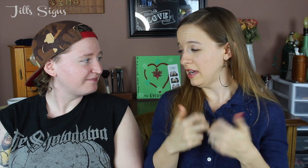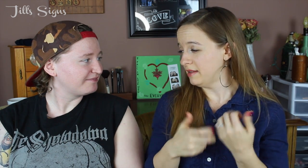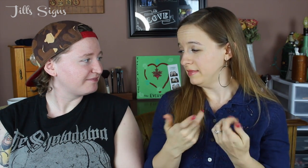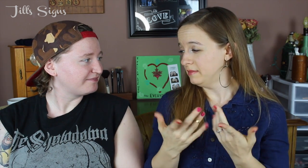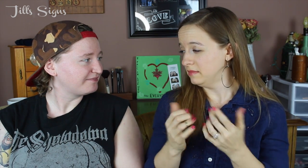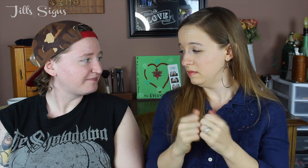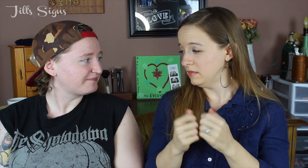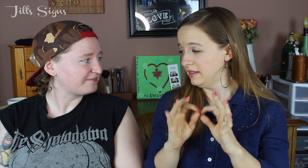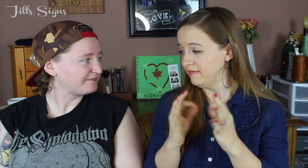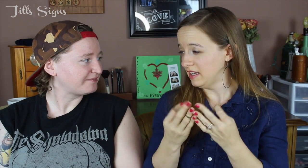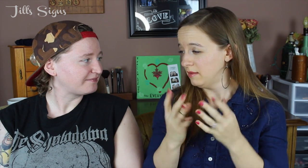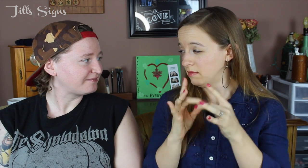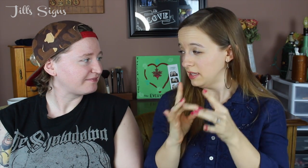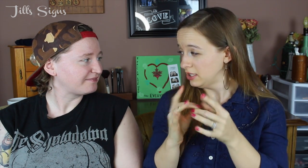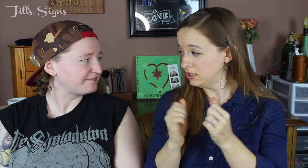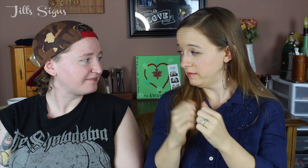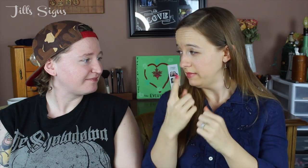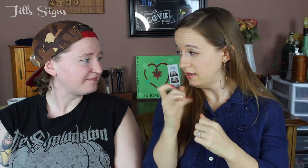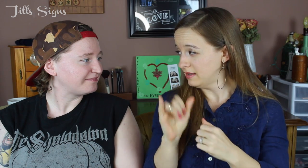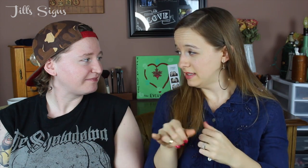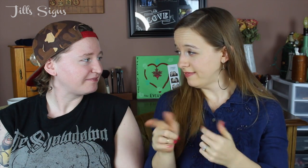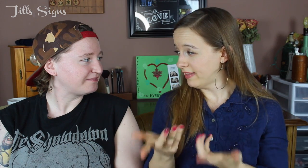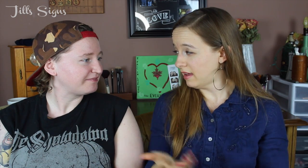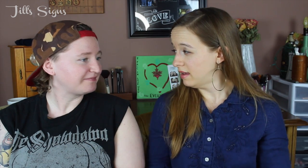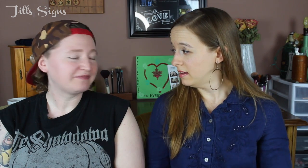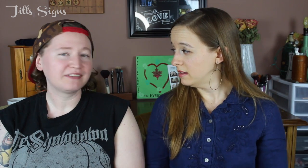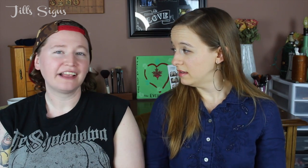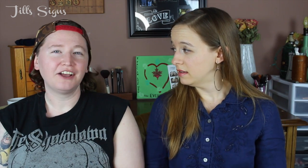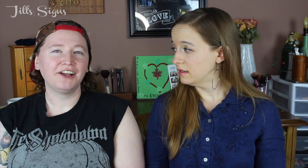Maybe, if you've had any problems with your family, relationship-wise, because of that?